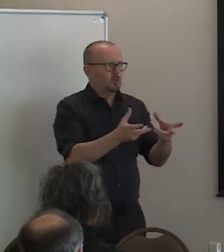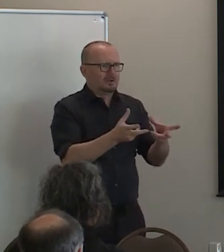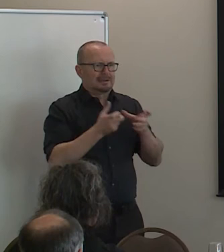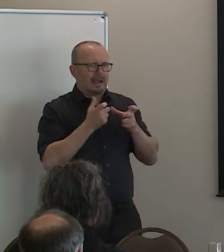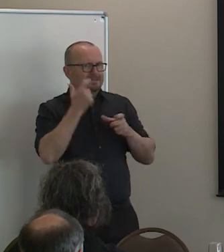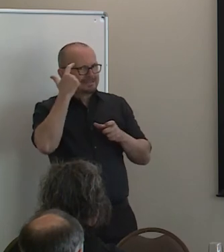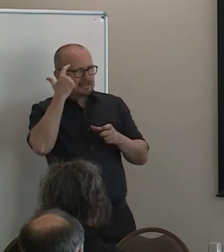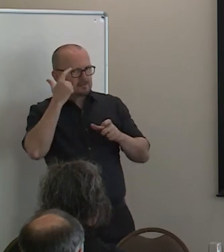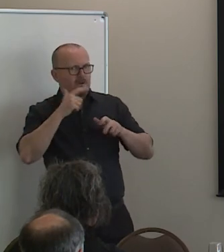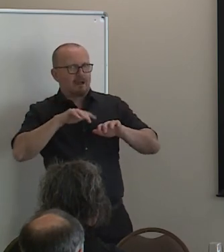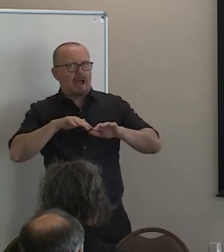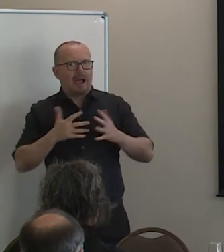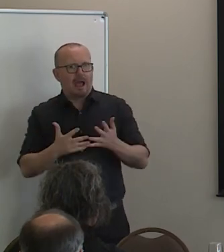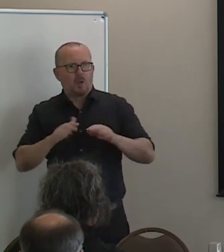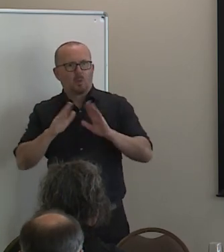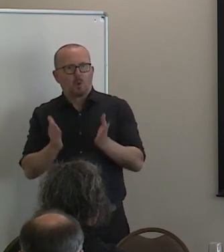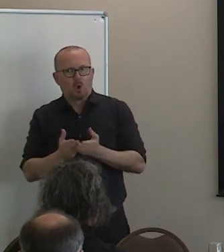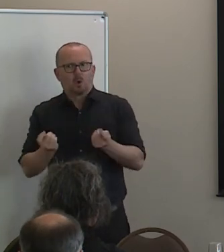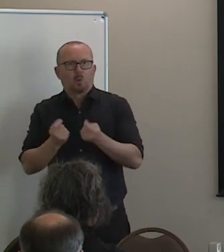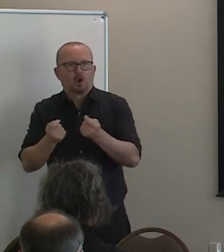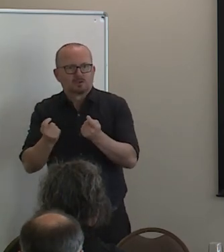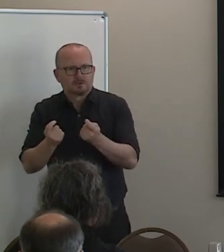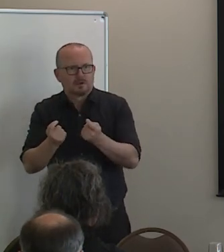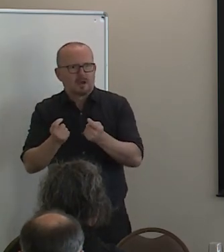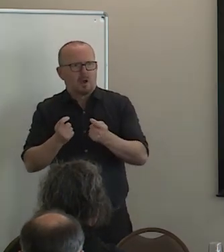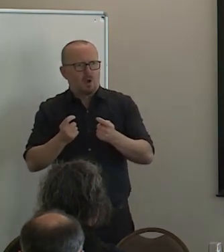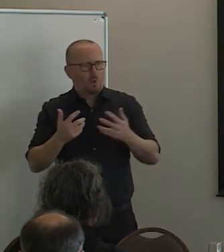we situated technology within our world, where we thought it fits.